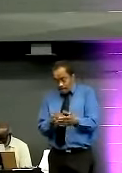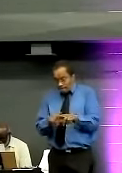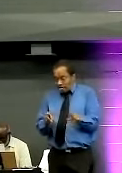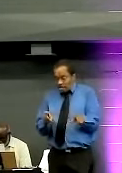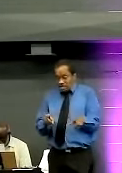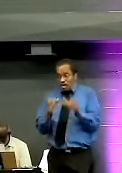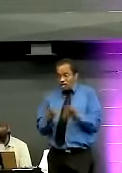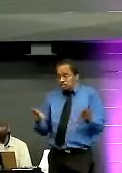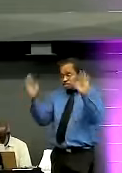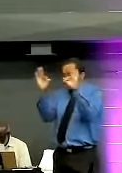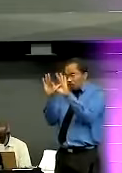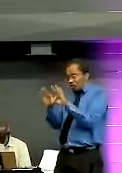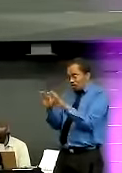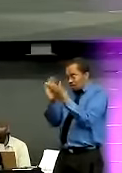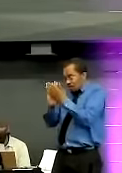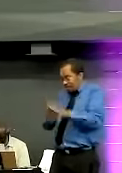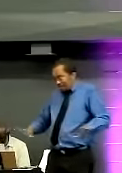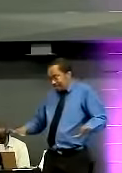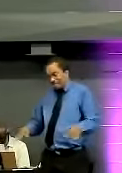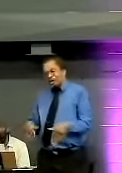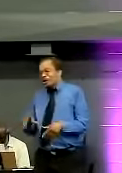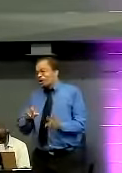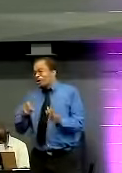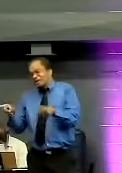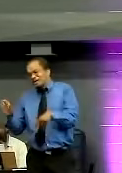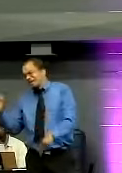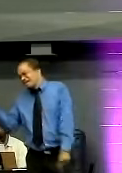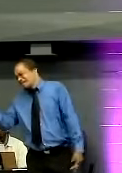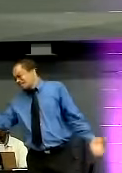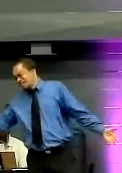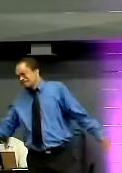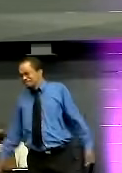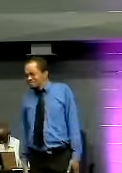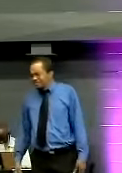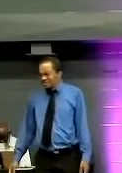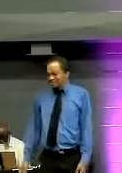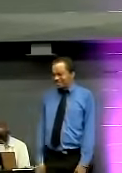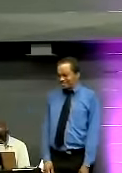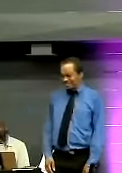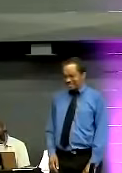worth your peace of mind. Just forgive them.